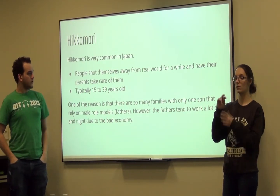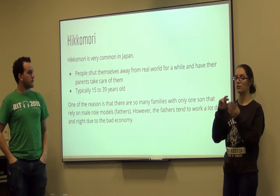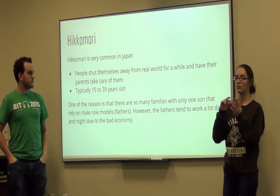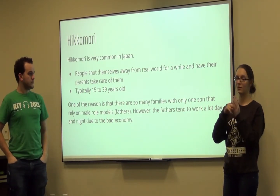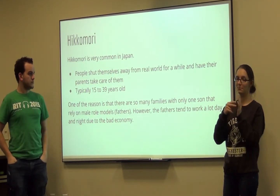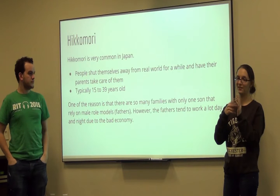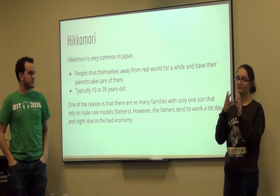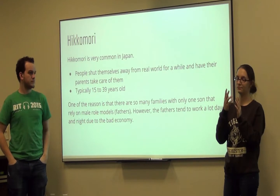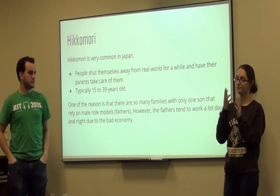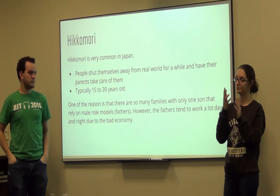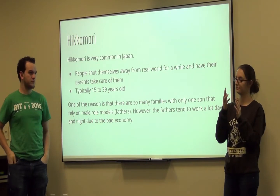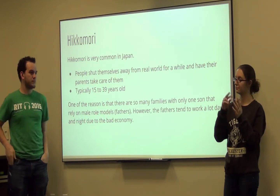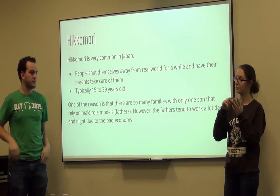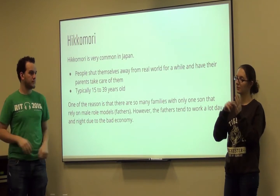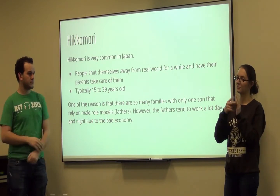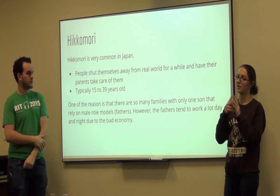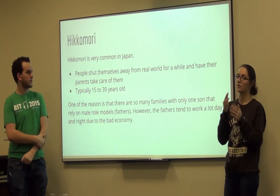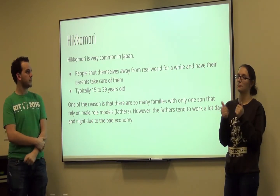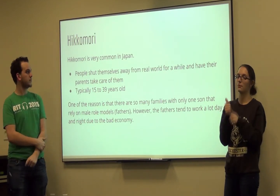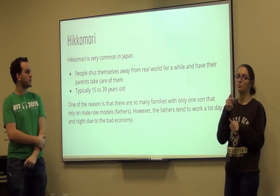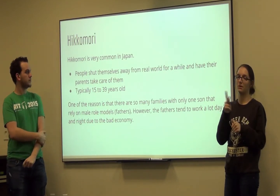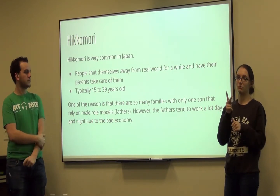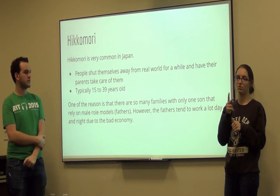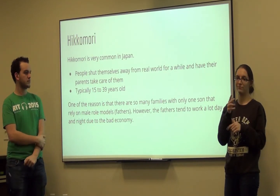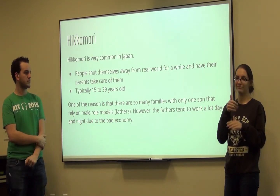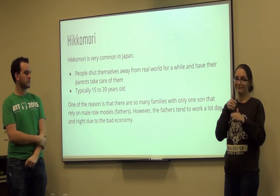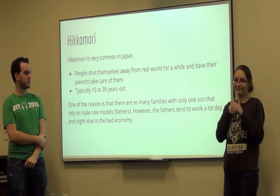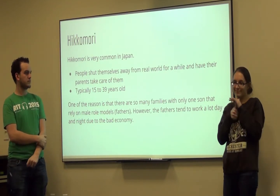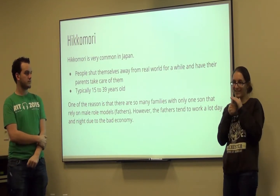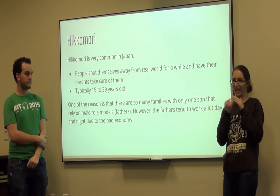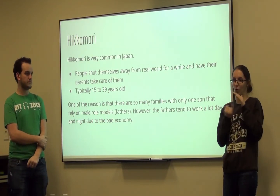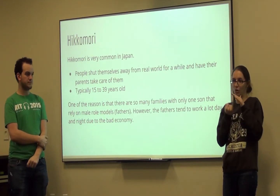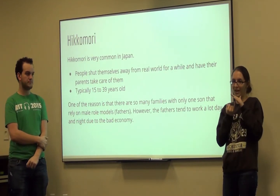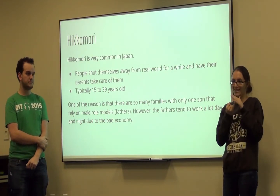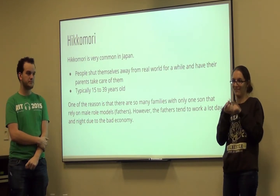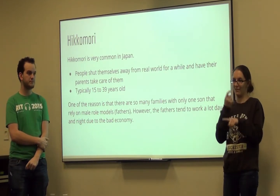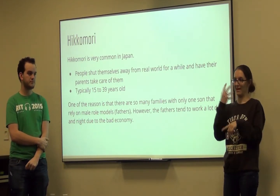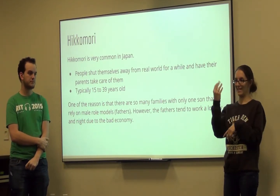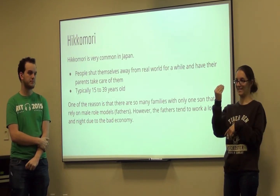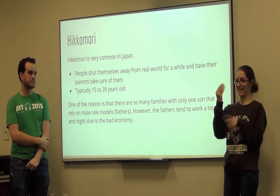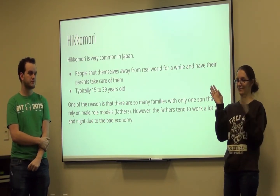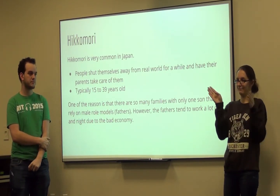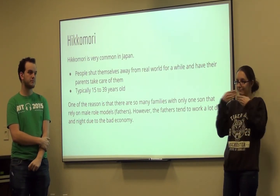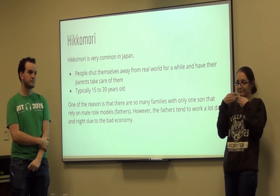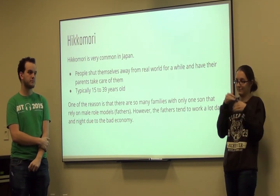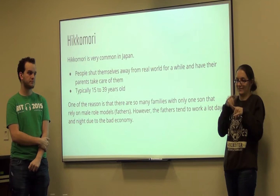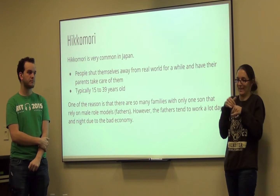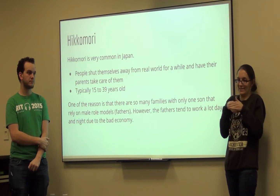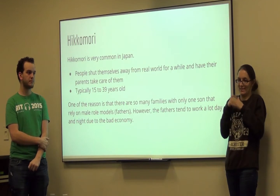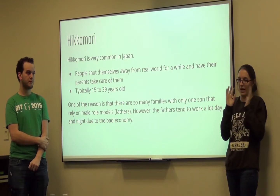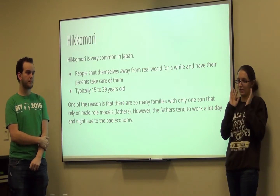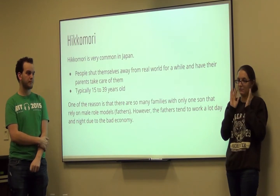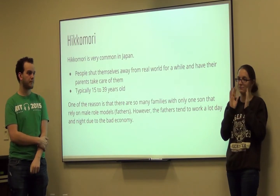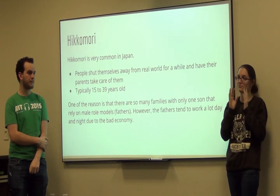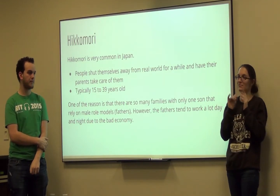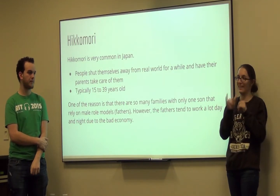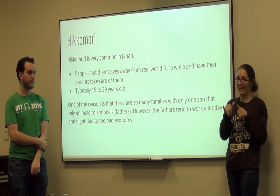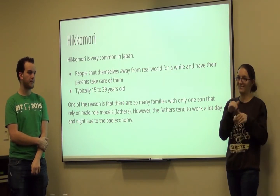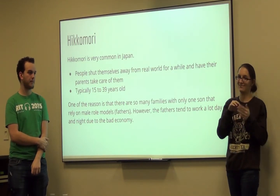So hikikomori is a term that meant most people were in isolation from the outside world. They couldn't deal